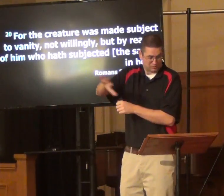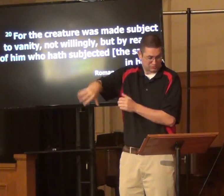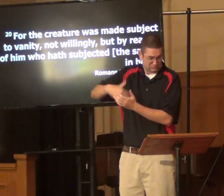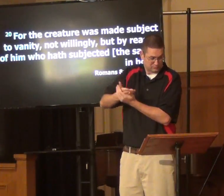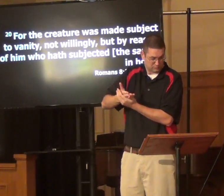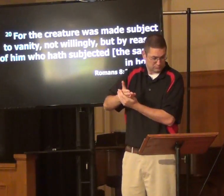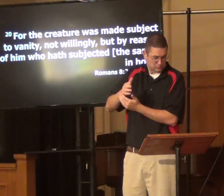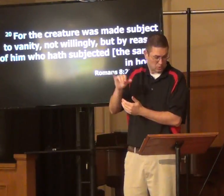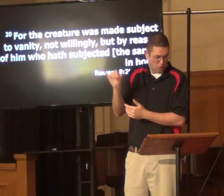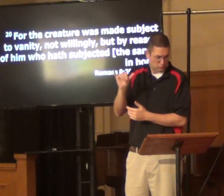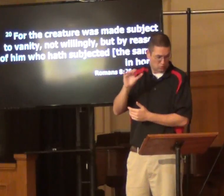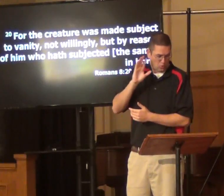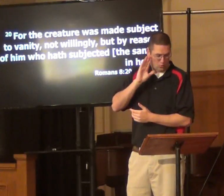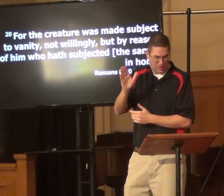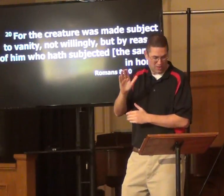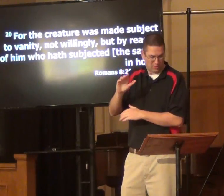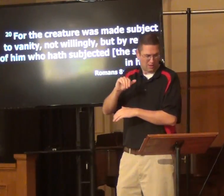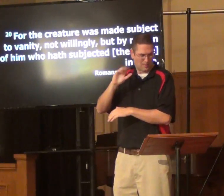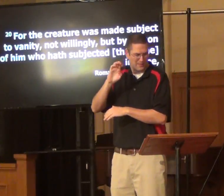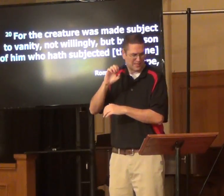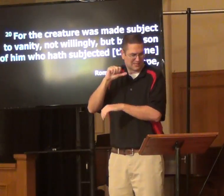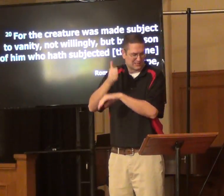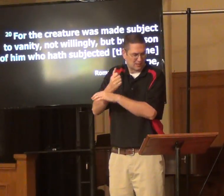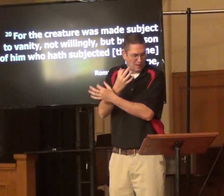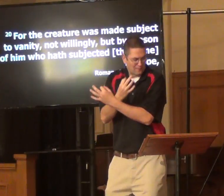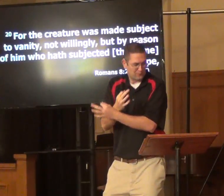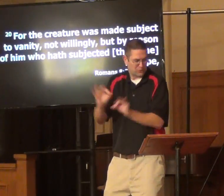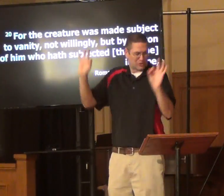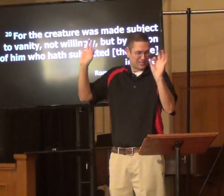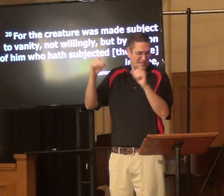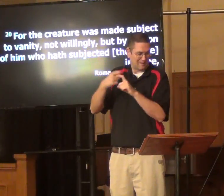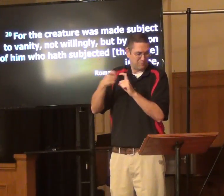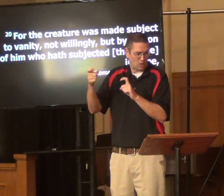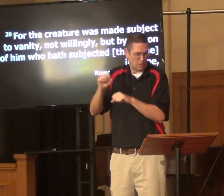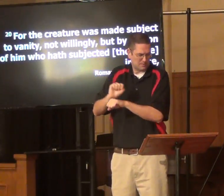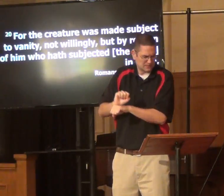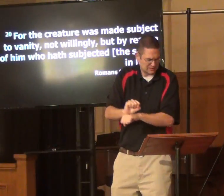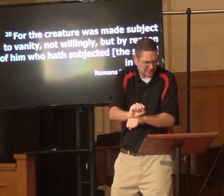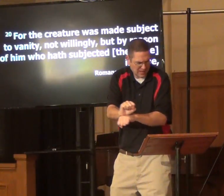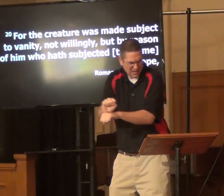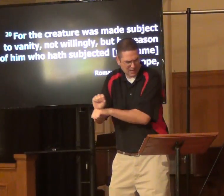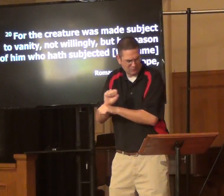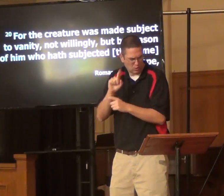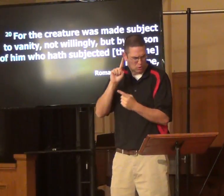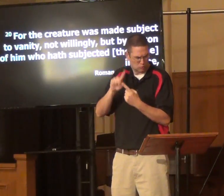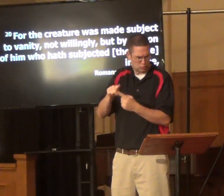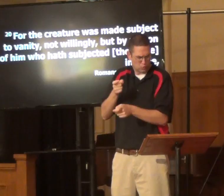21, that creation also will be set free from